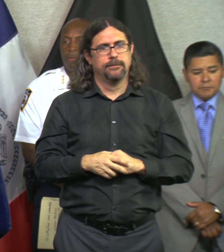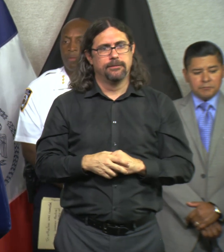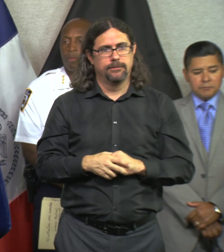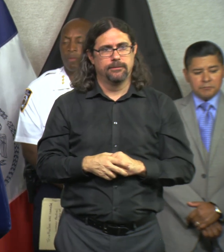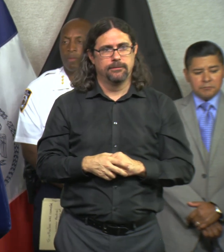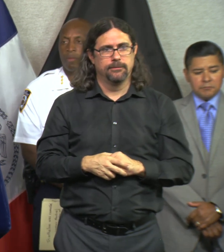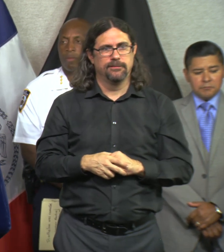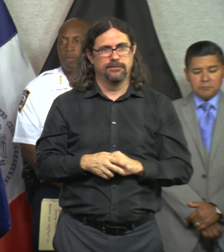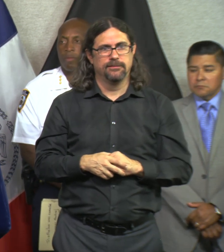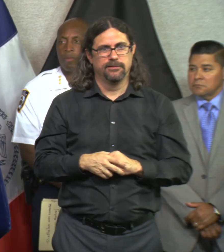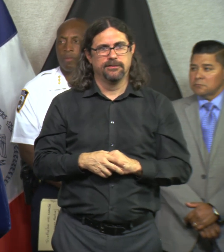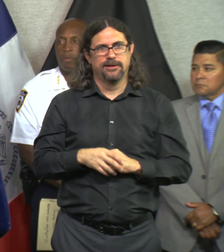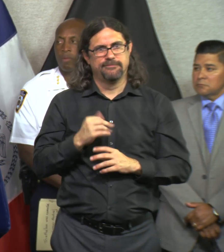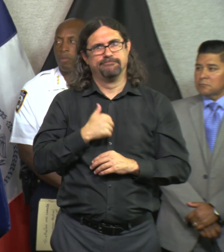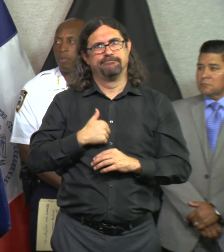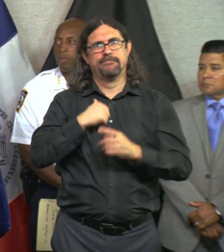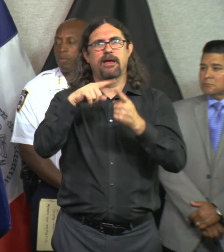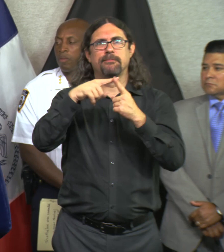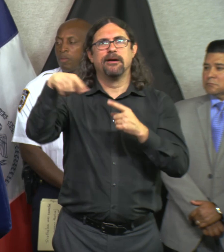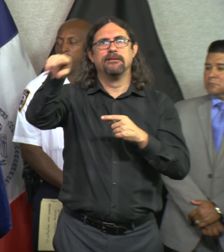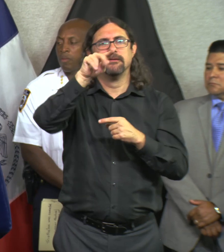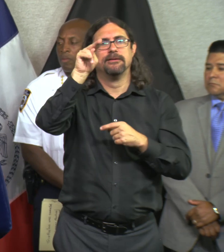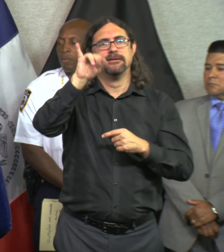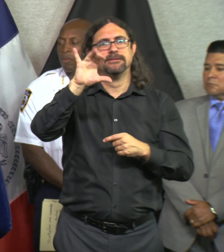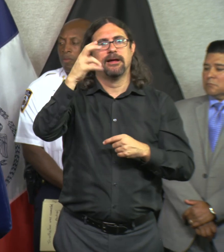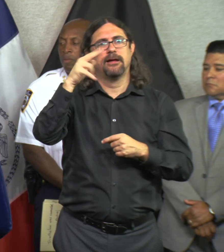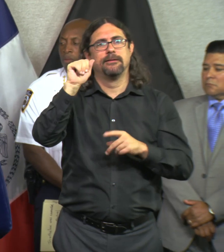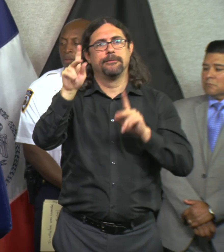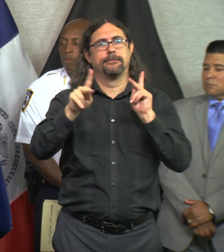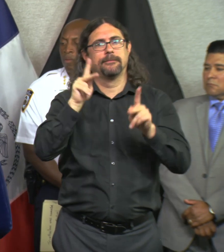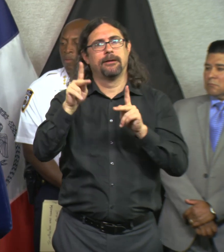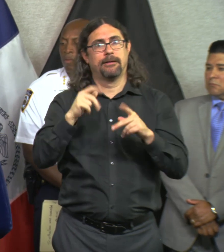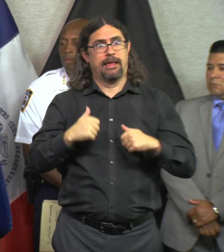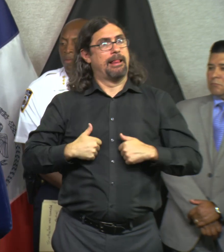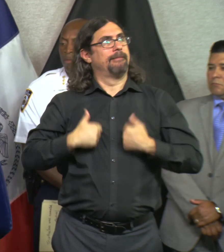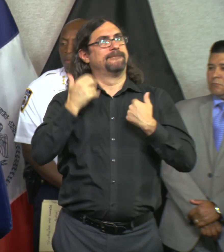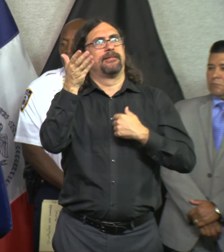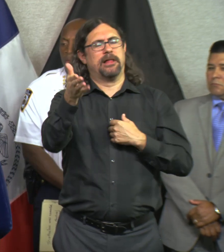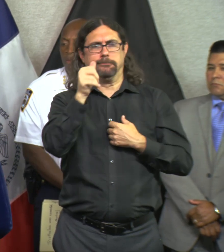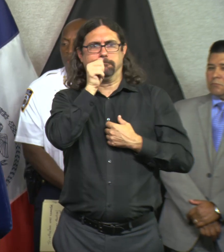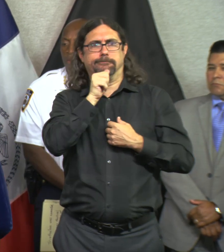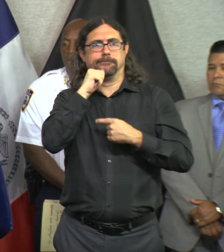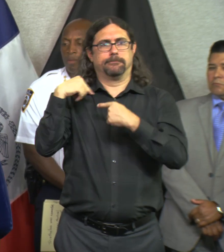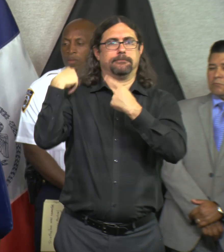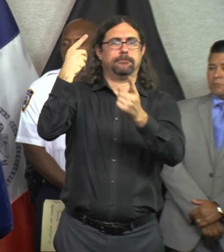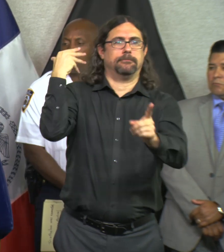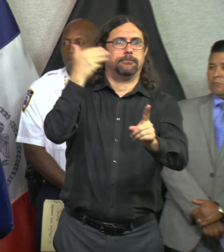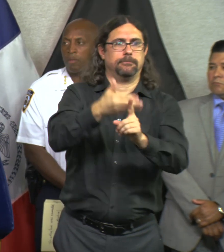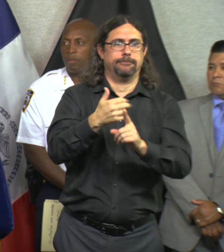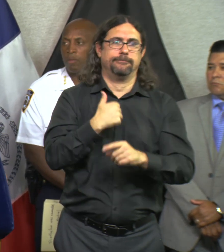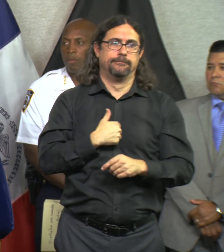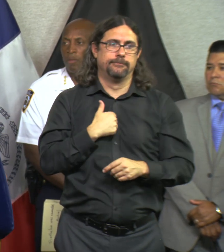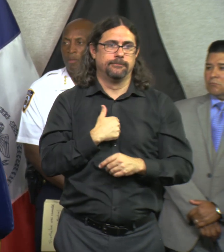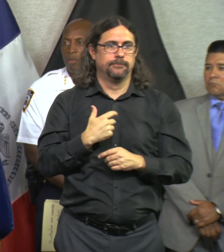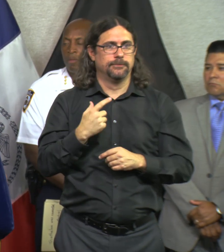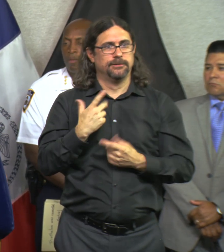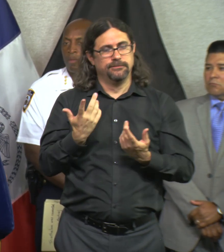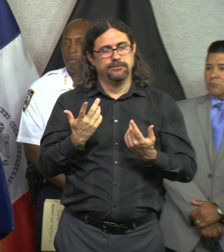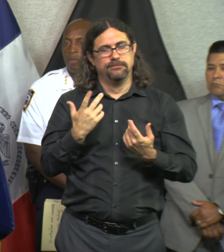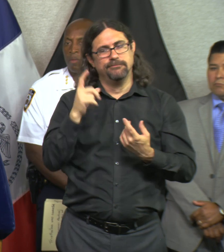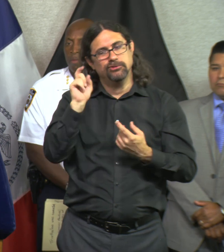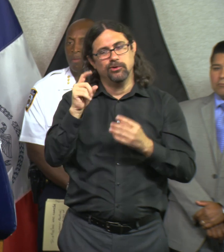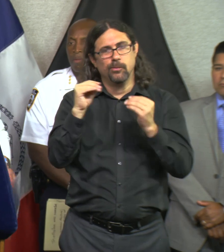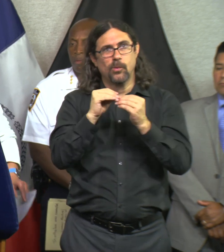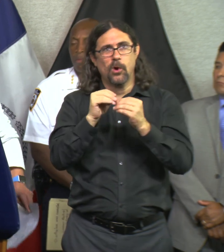management structure, our procurement systems, et cetera, and trying to be more proactive and not, waiting, obviously, for a problem to